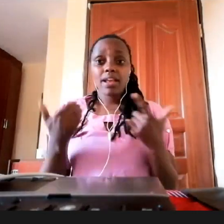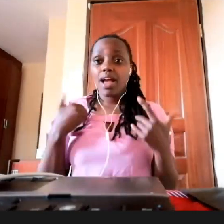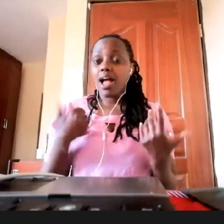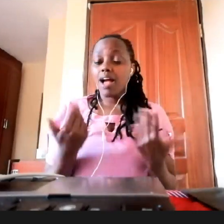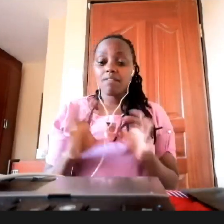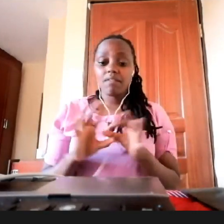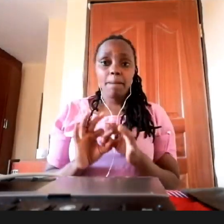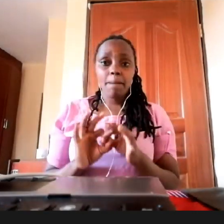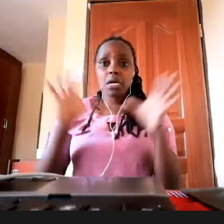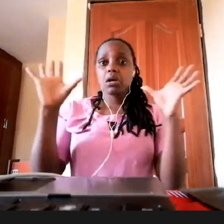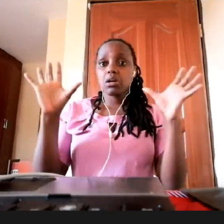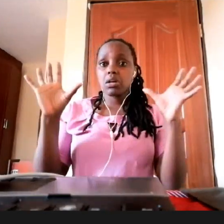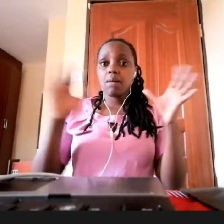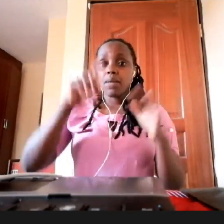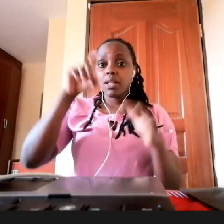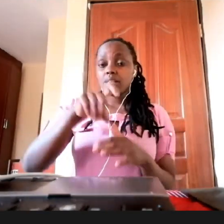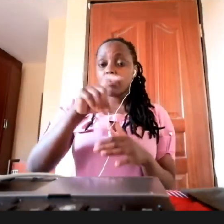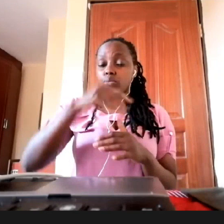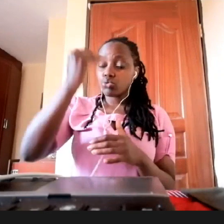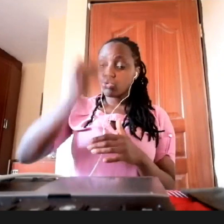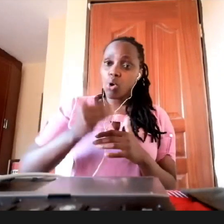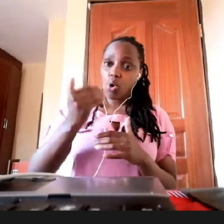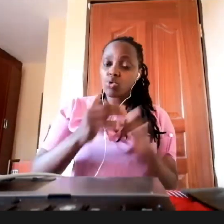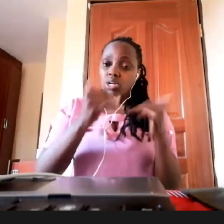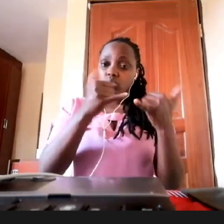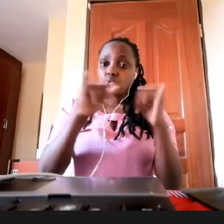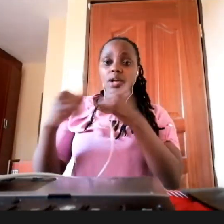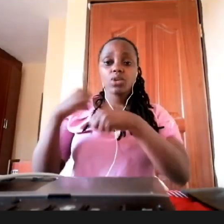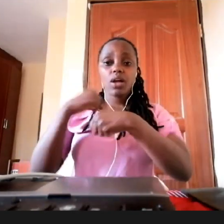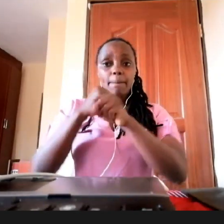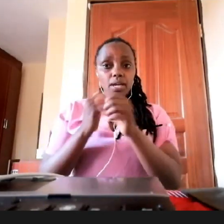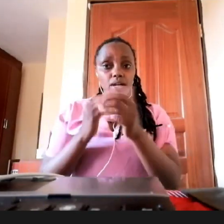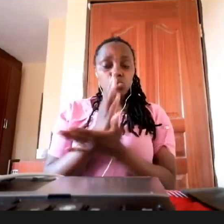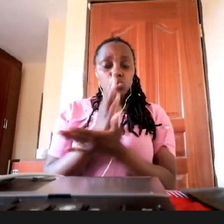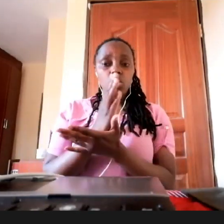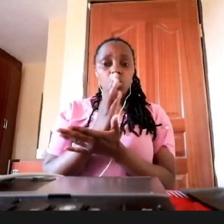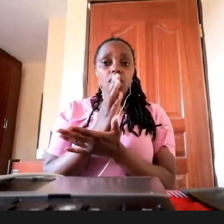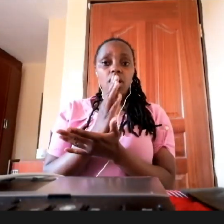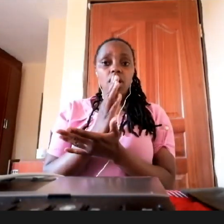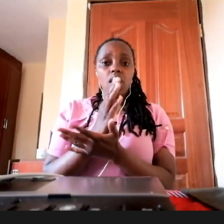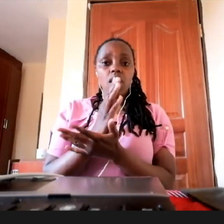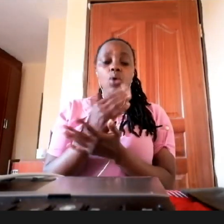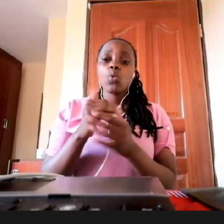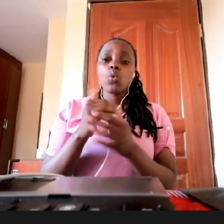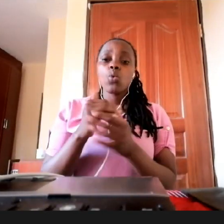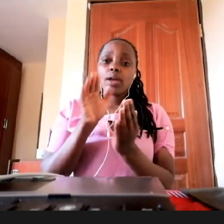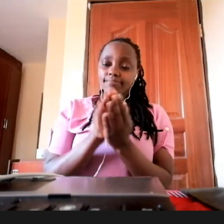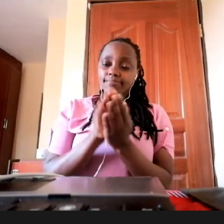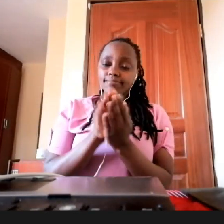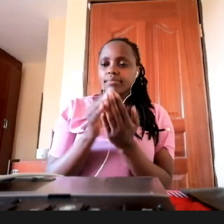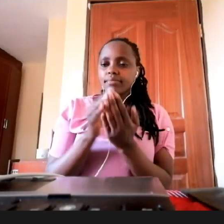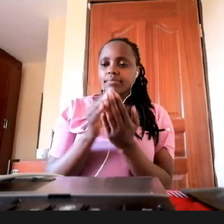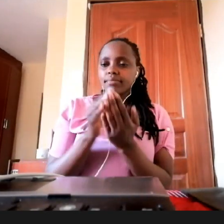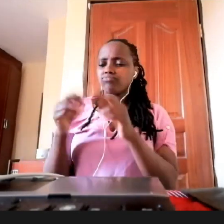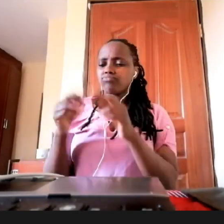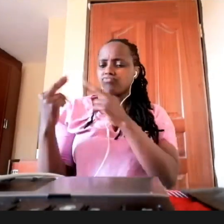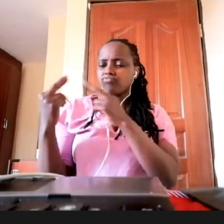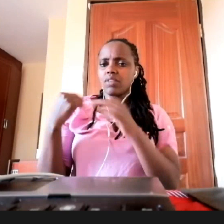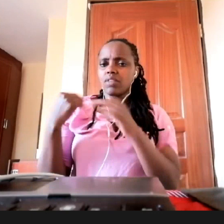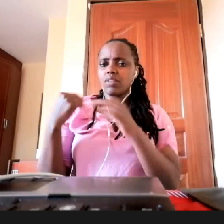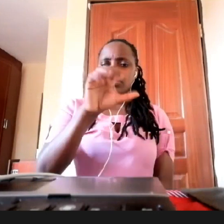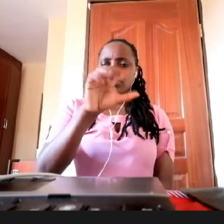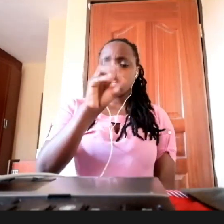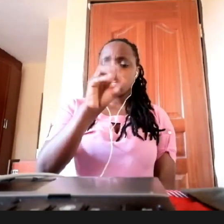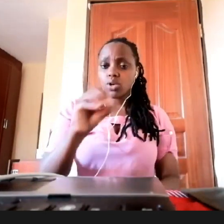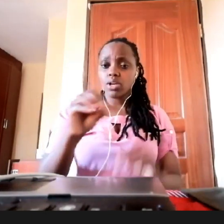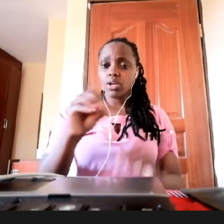disconnect. So we should always try to make sure that we keep our collective nature as CSOs, especially at country level, and